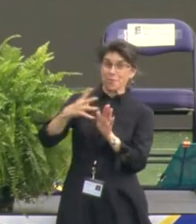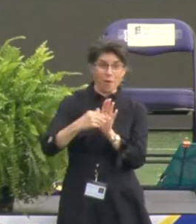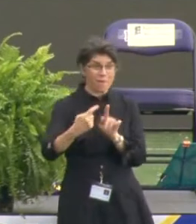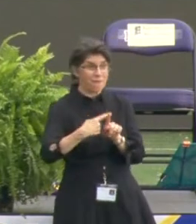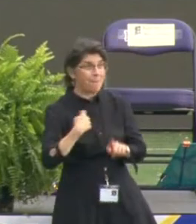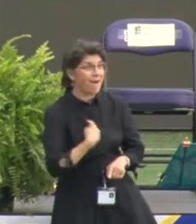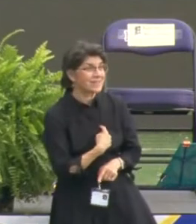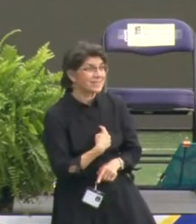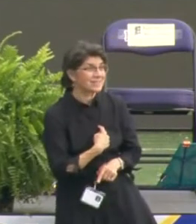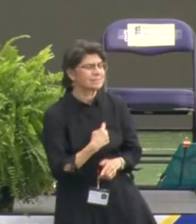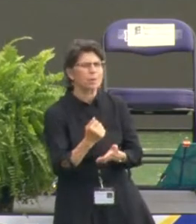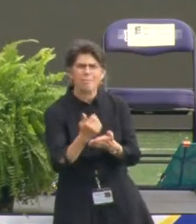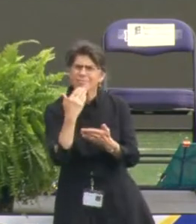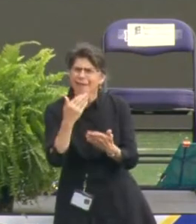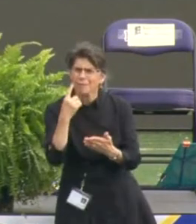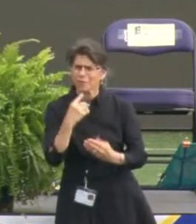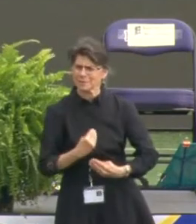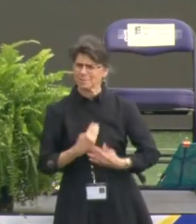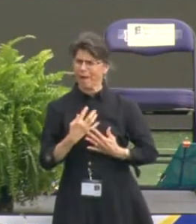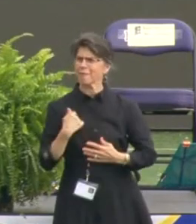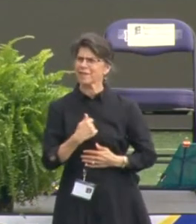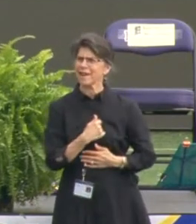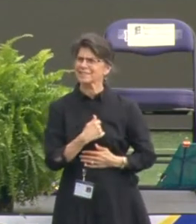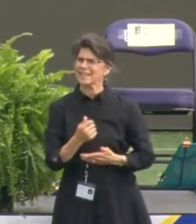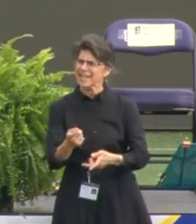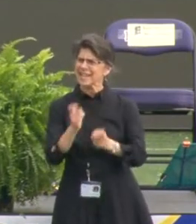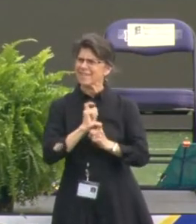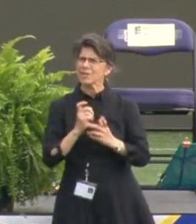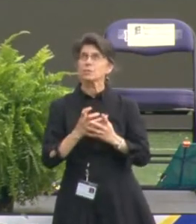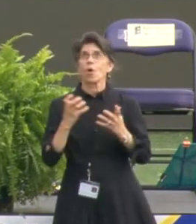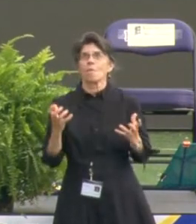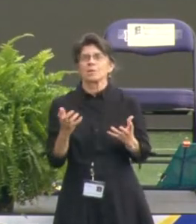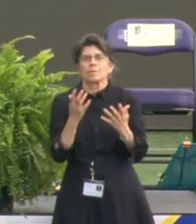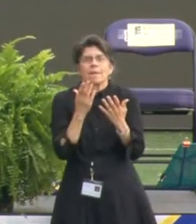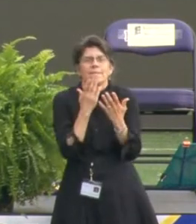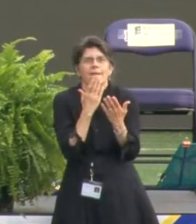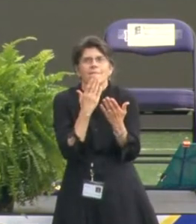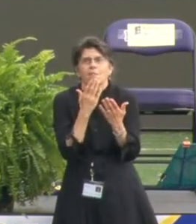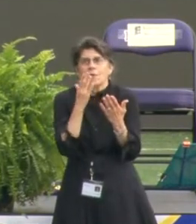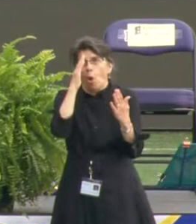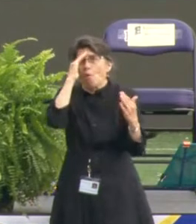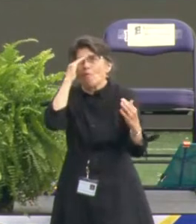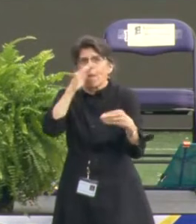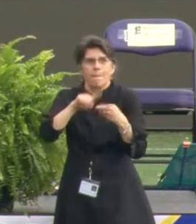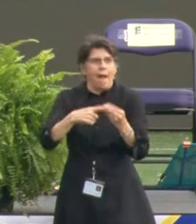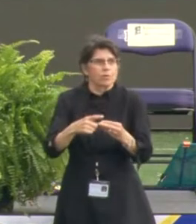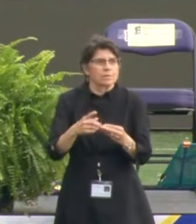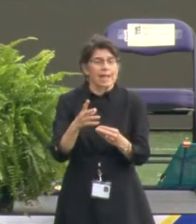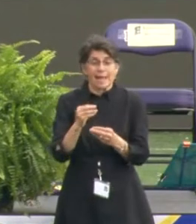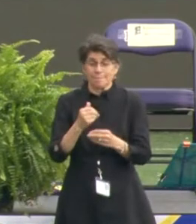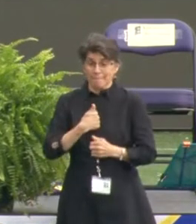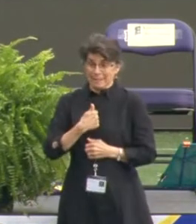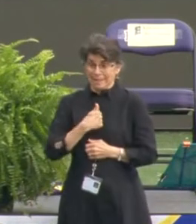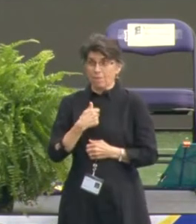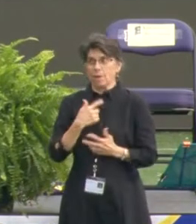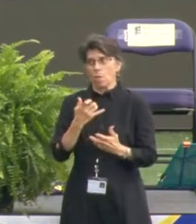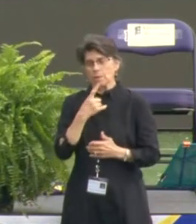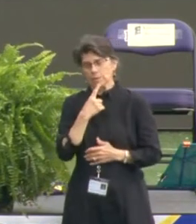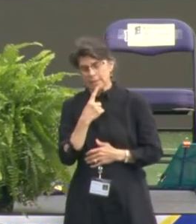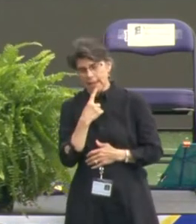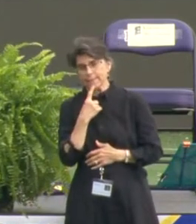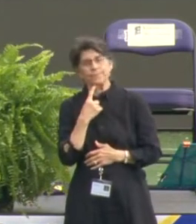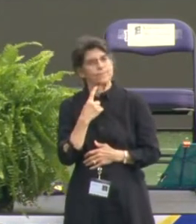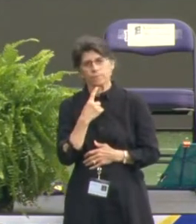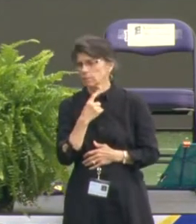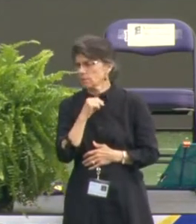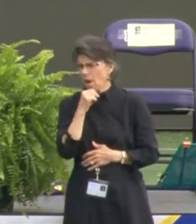us and giving so much to be hopeful about in a year when it has been much needed. And on a personal note, I just want to say